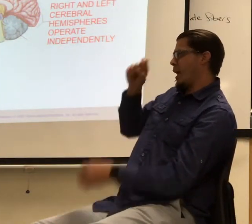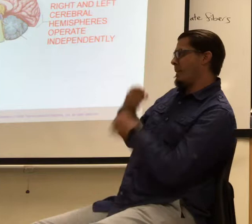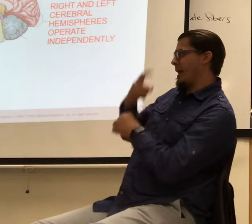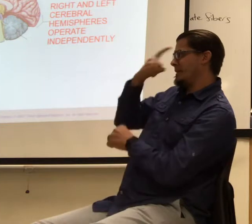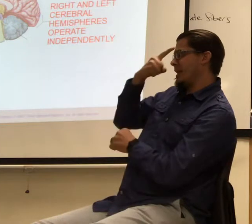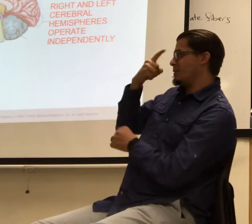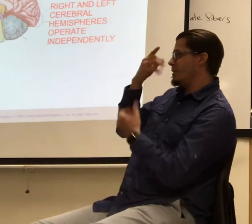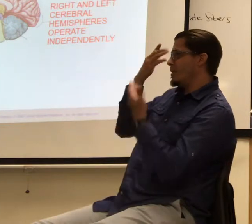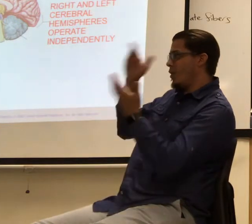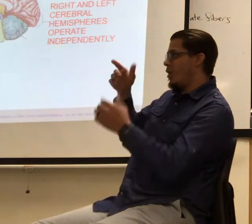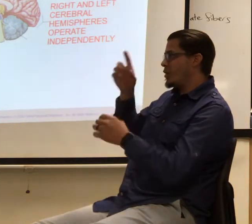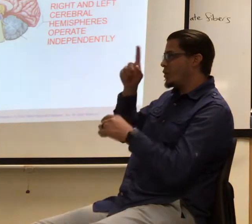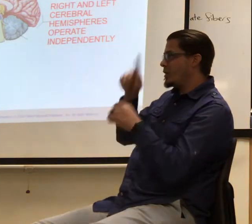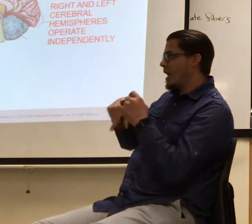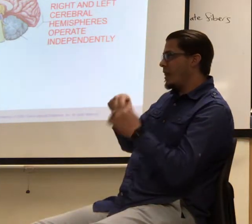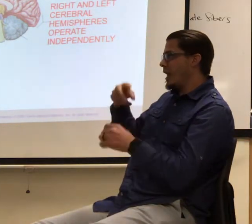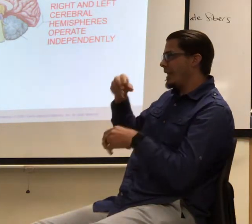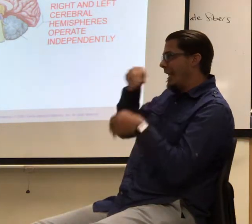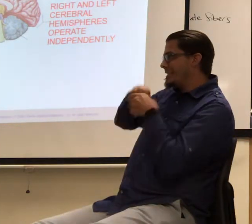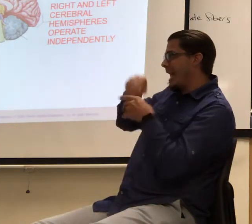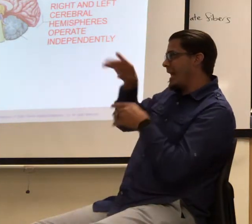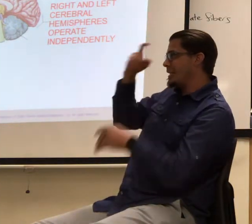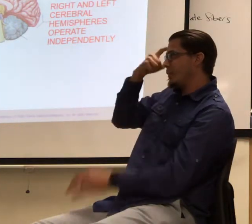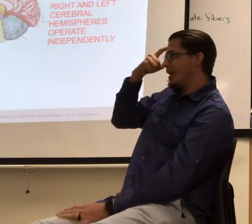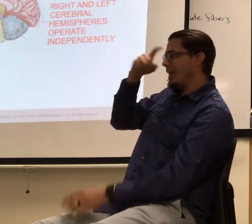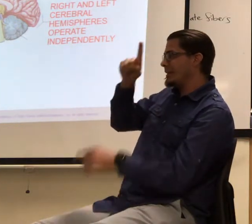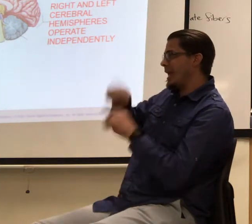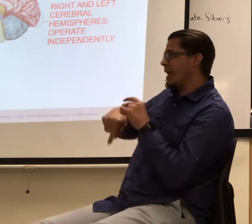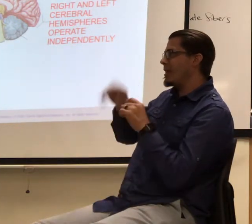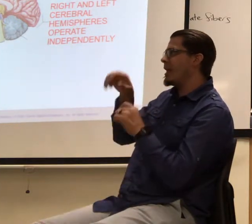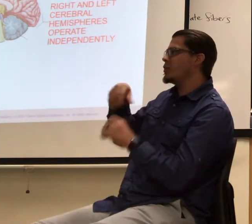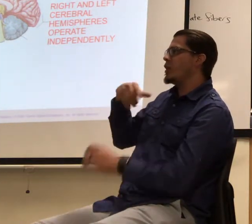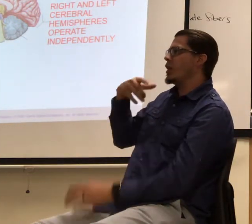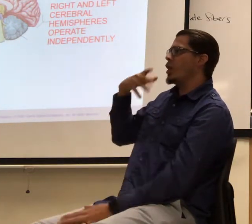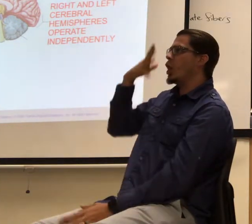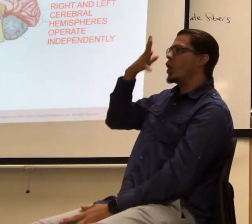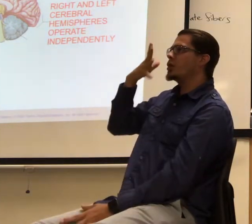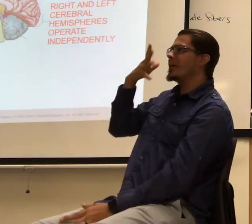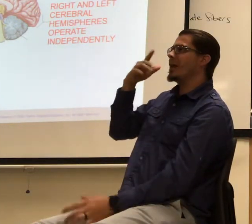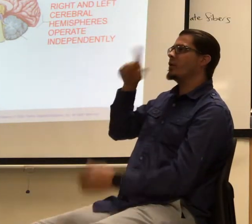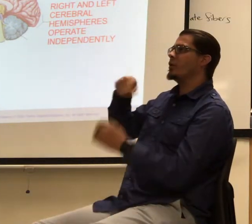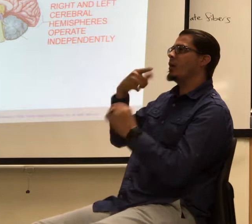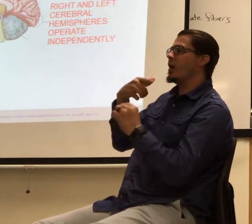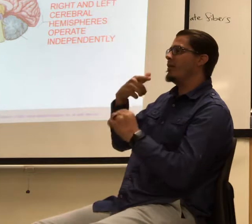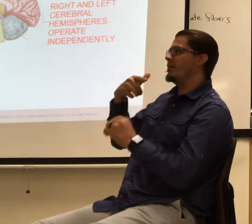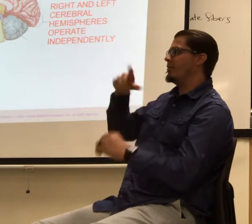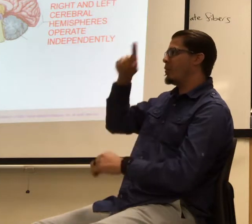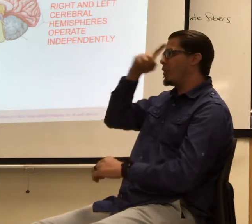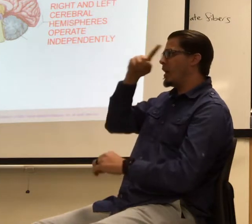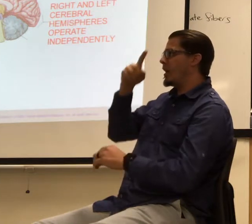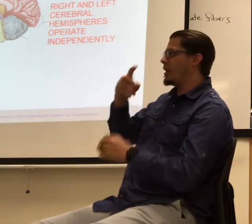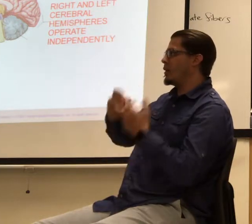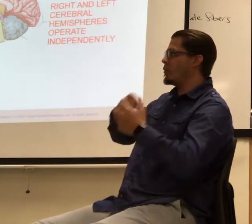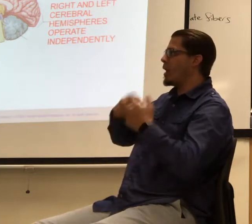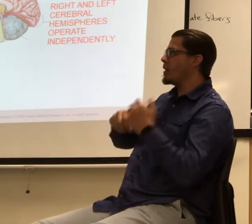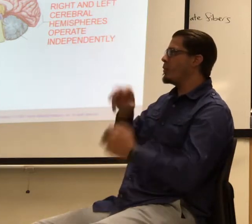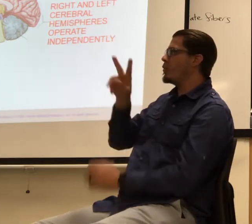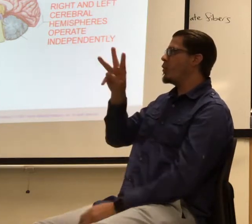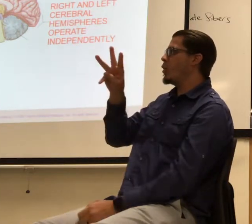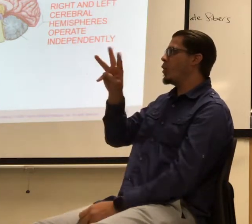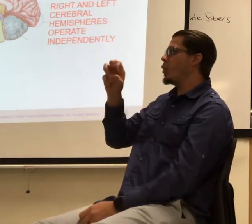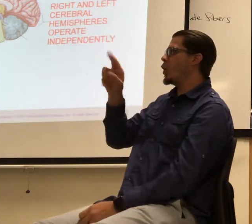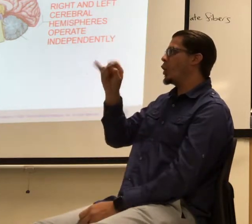You can't get inside his head. But that's when you have that's what it looks like when you have a dysfunction or a problem with Wernicke's